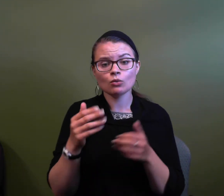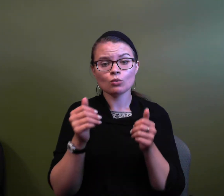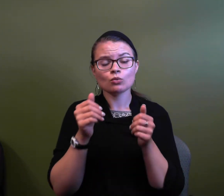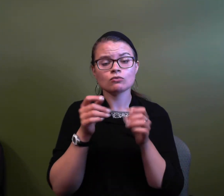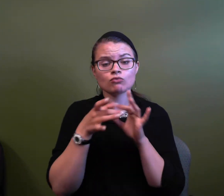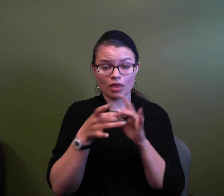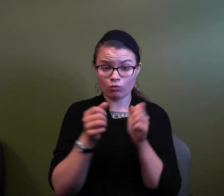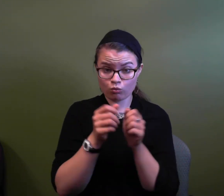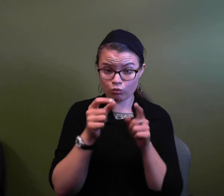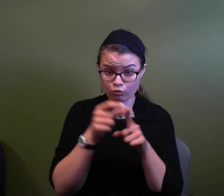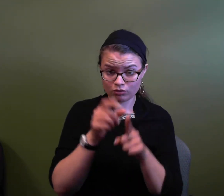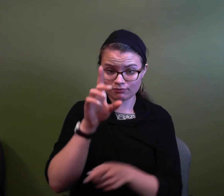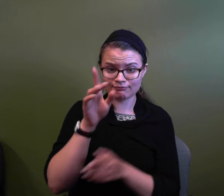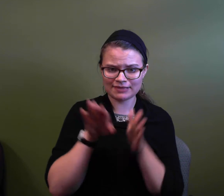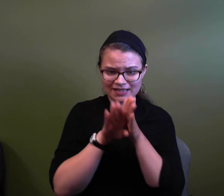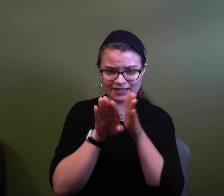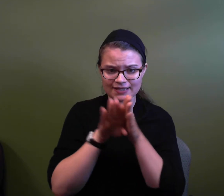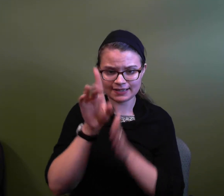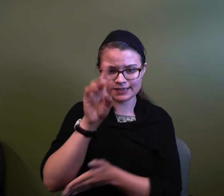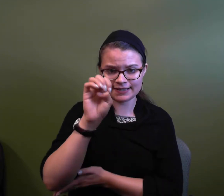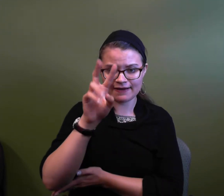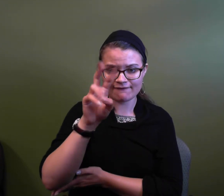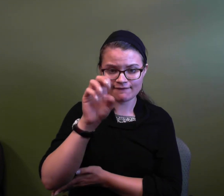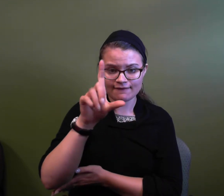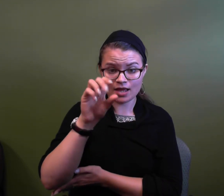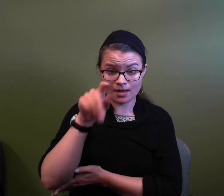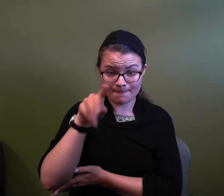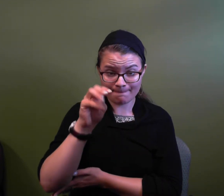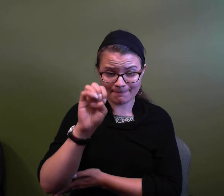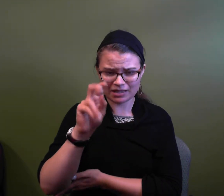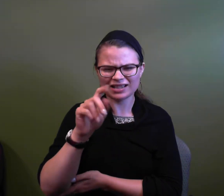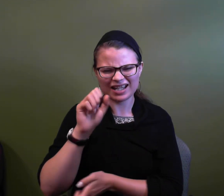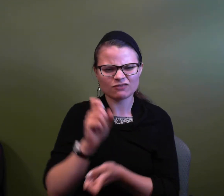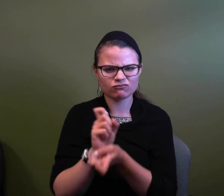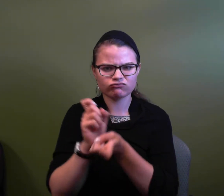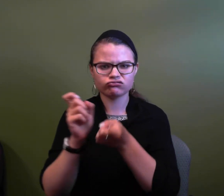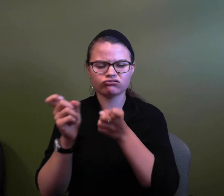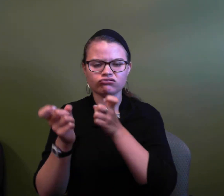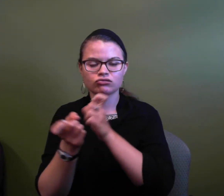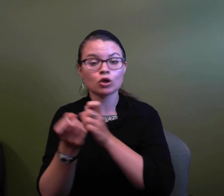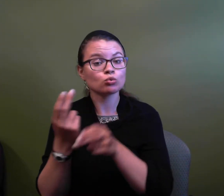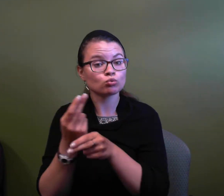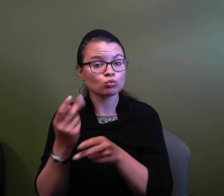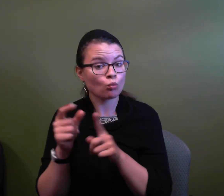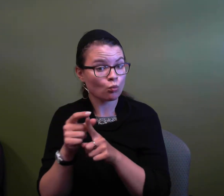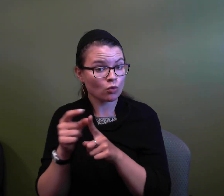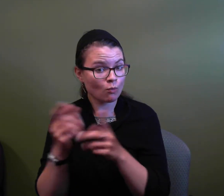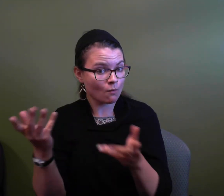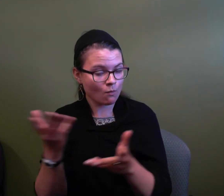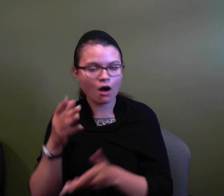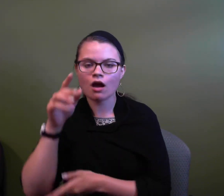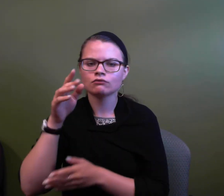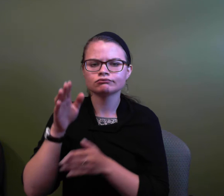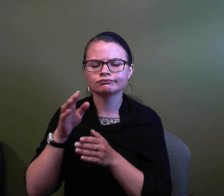we can change the word development to advancement, progression, evolution,